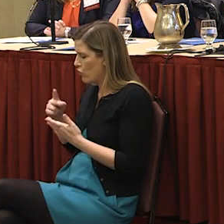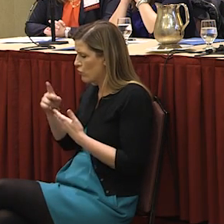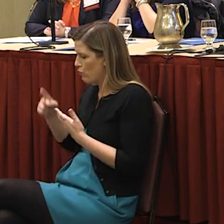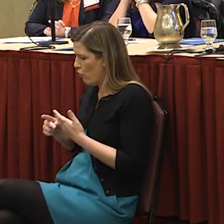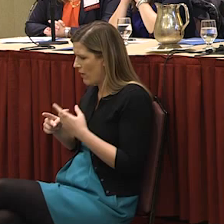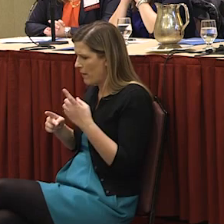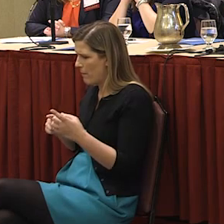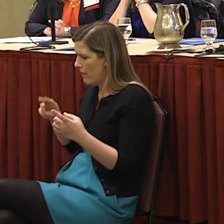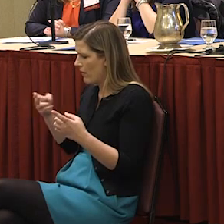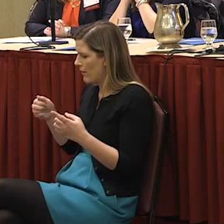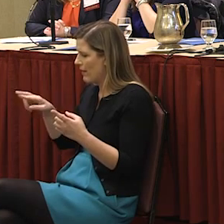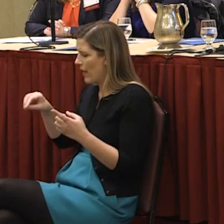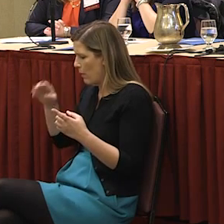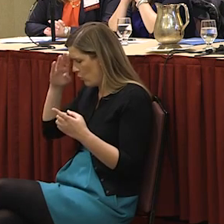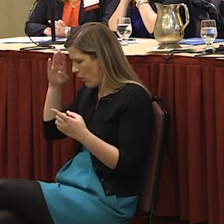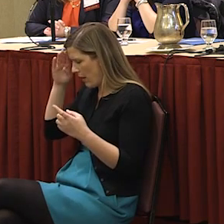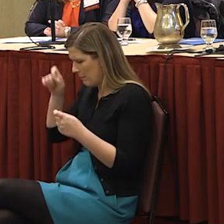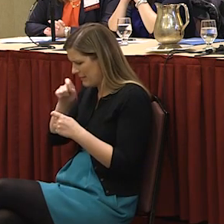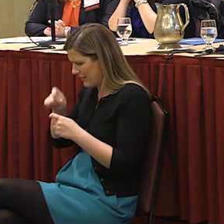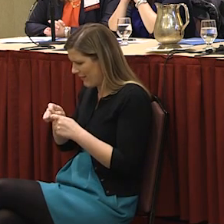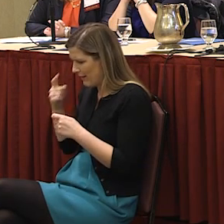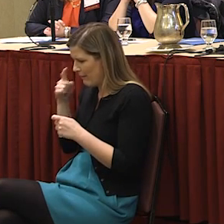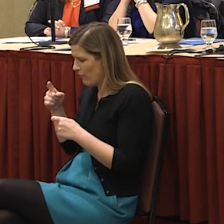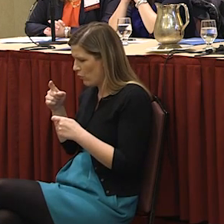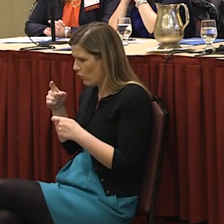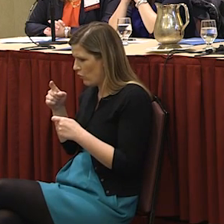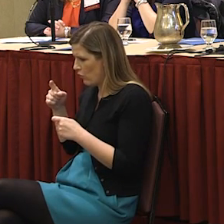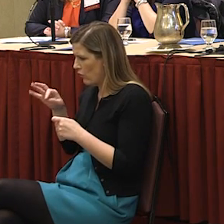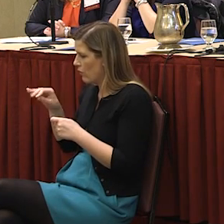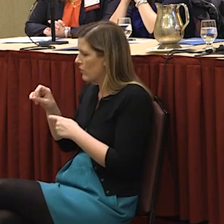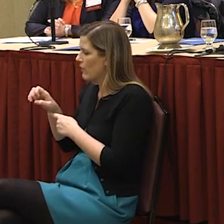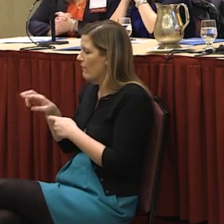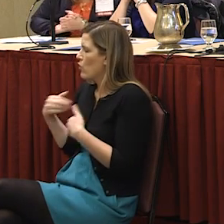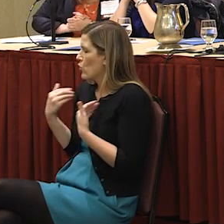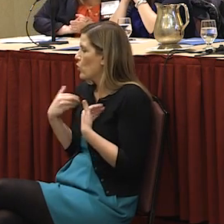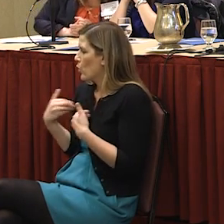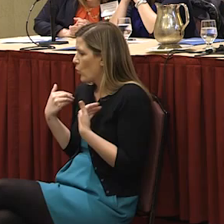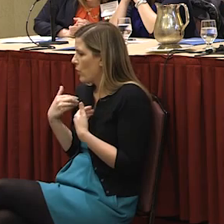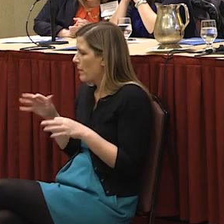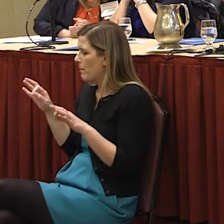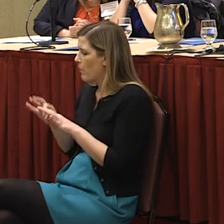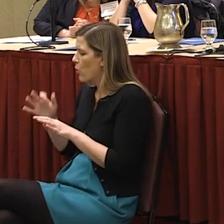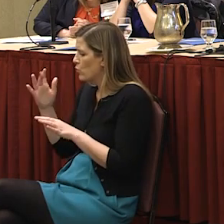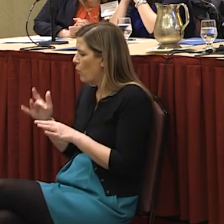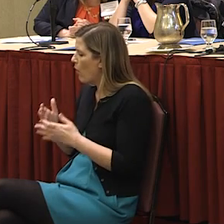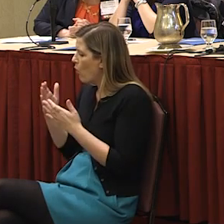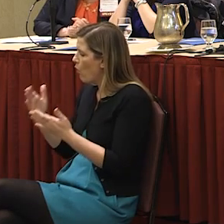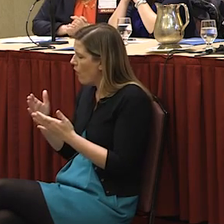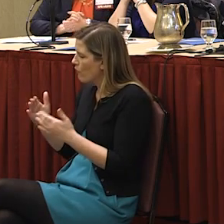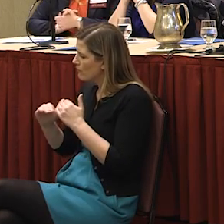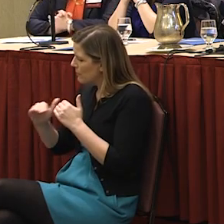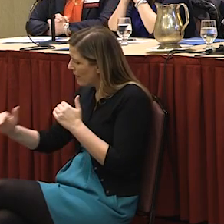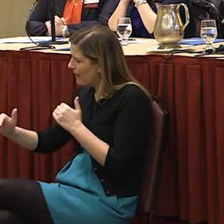over at Hasbro Hospital. And this is specifically for, foster youth. And the importance of this is that it offers stability.